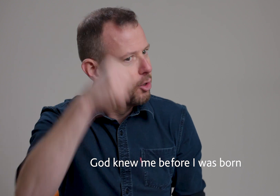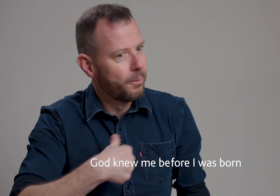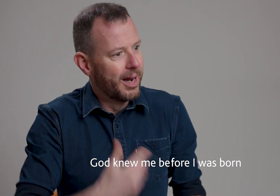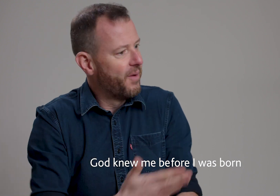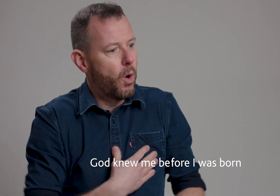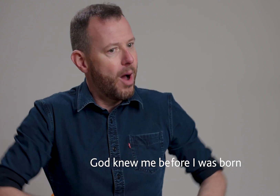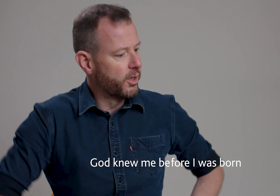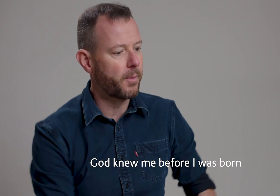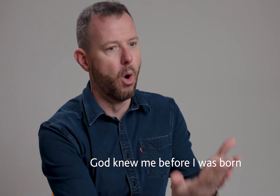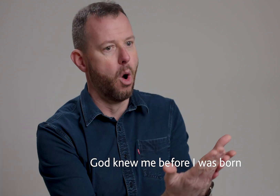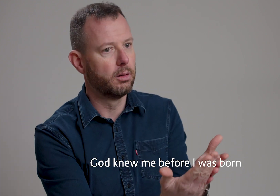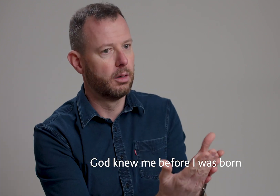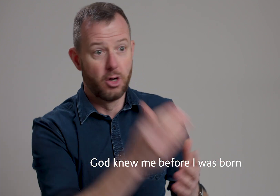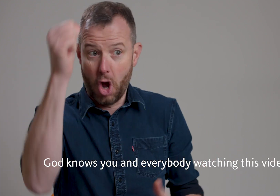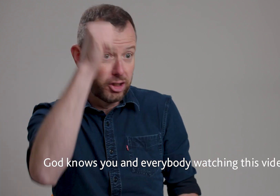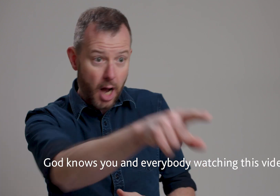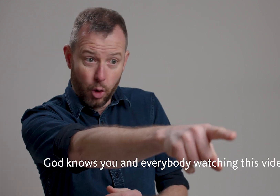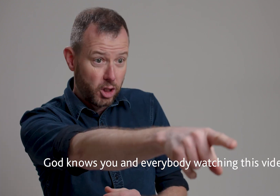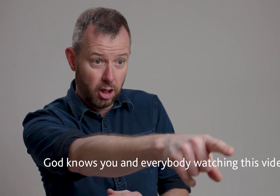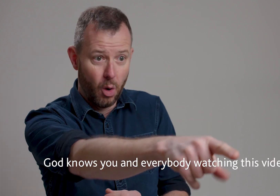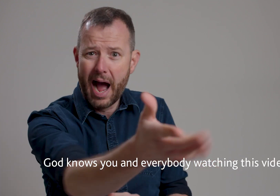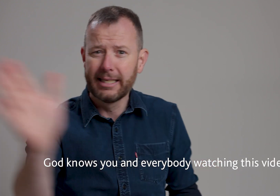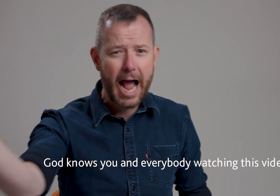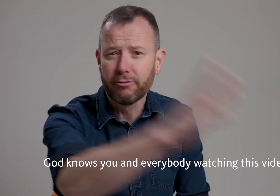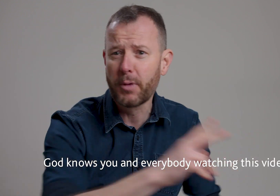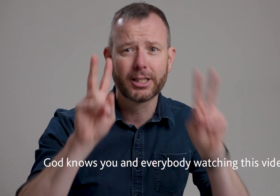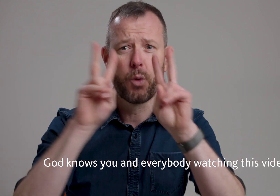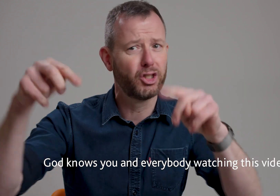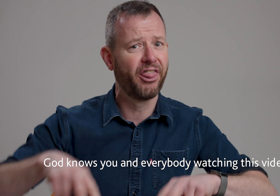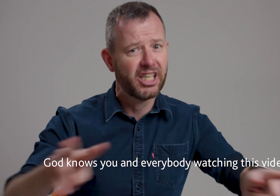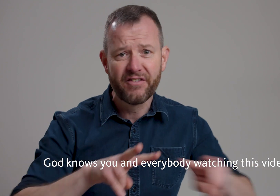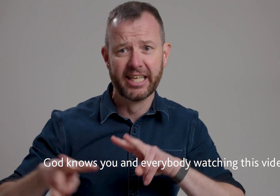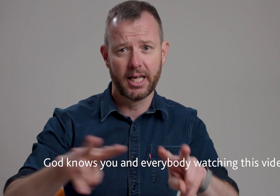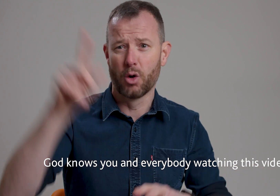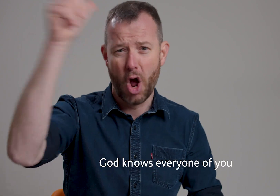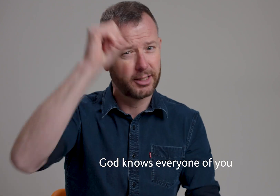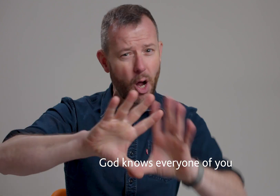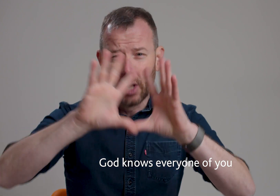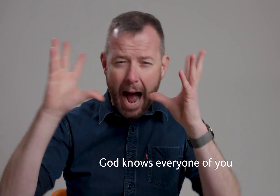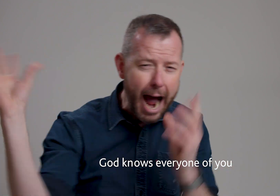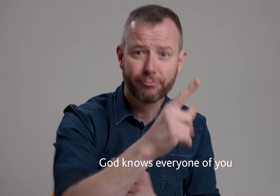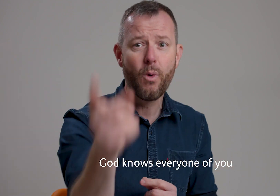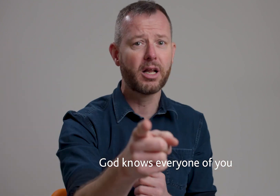me before I was born. God knows me and everybody from this video. God knows everyone of